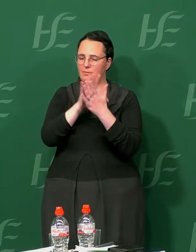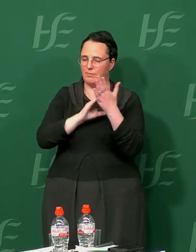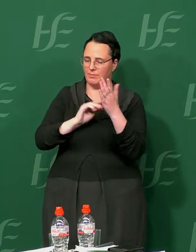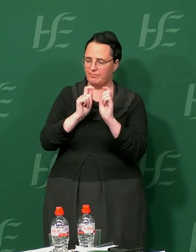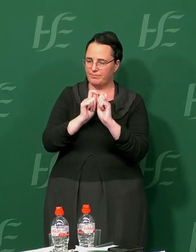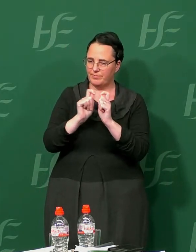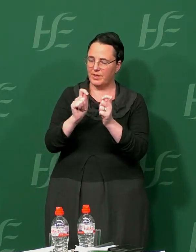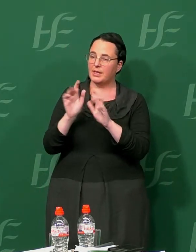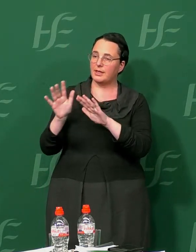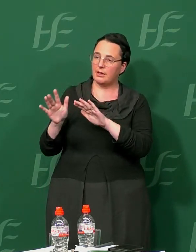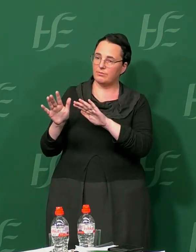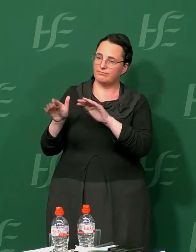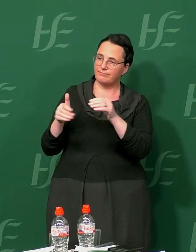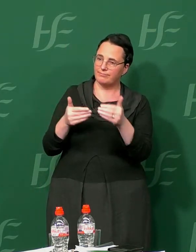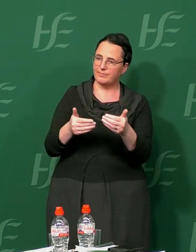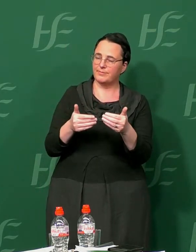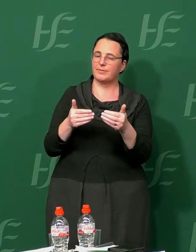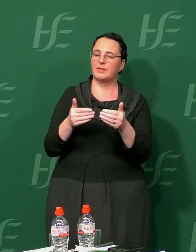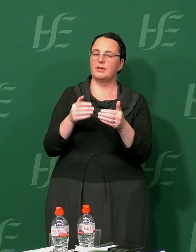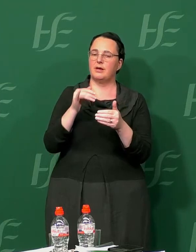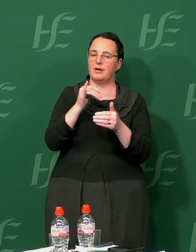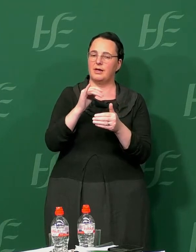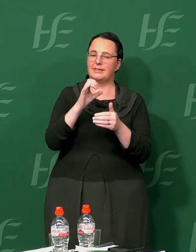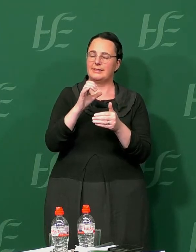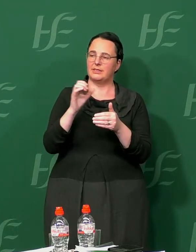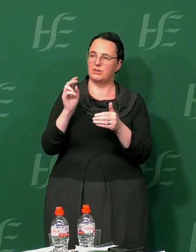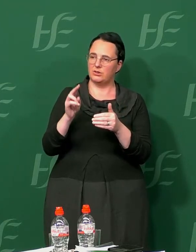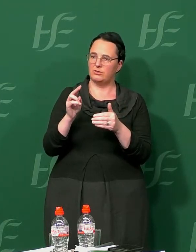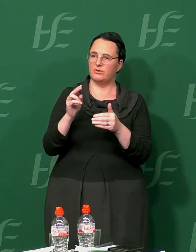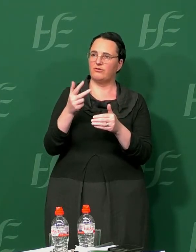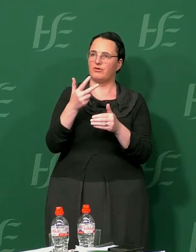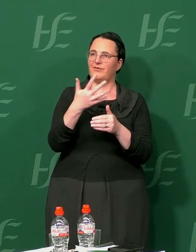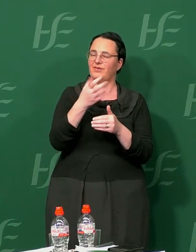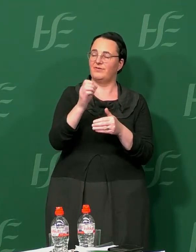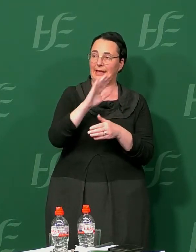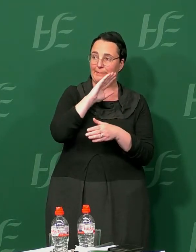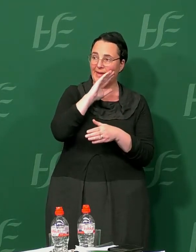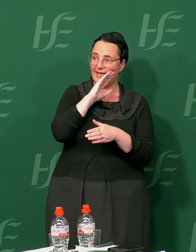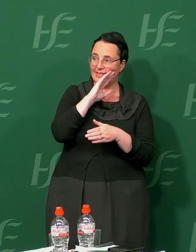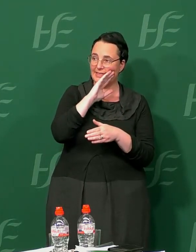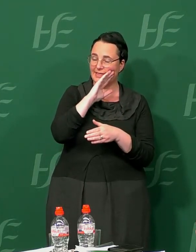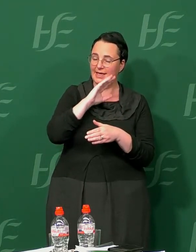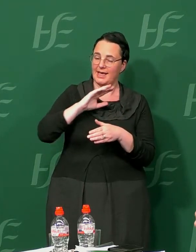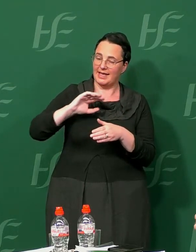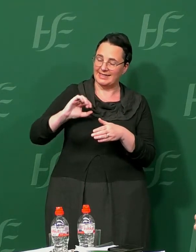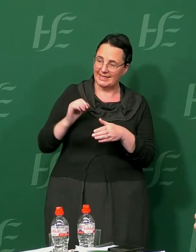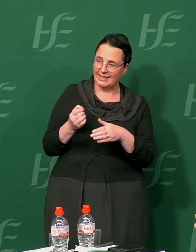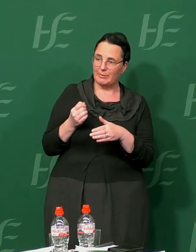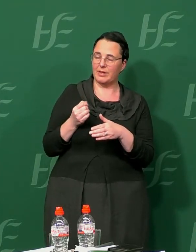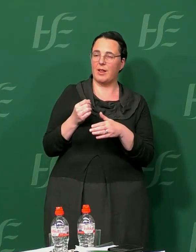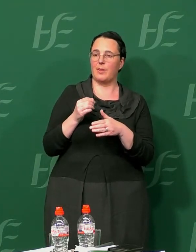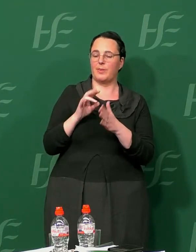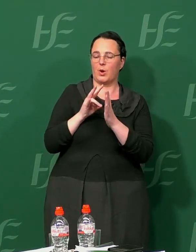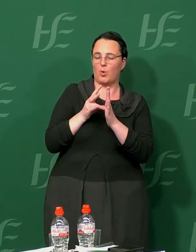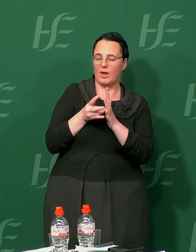could provide intensive care for up to 350 beds and maintain the quality of care.